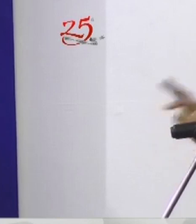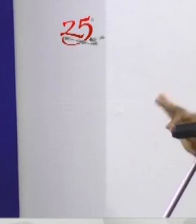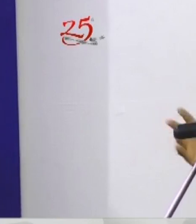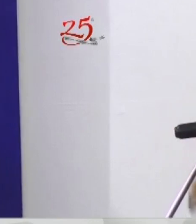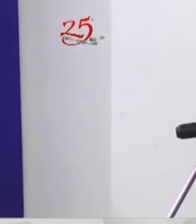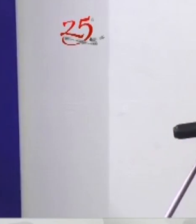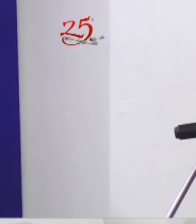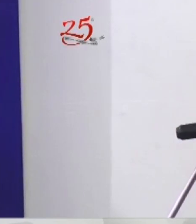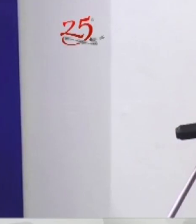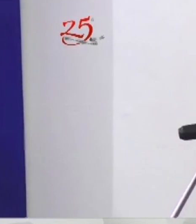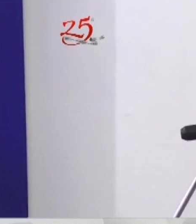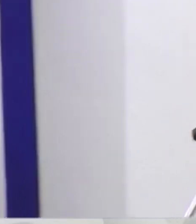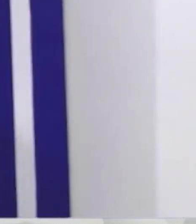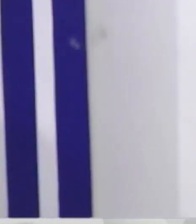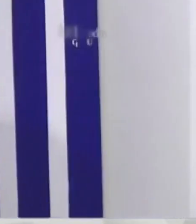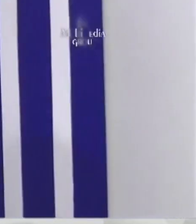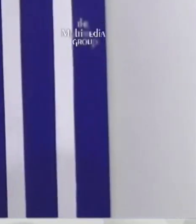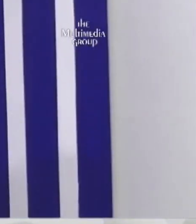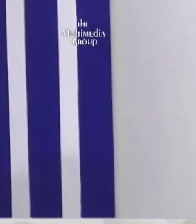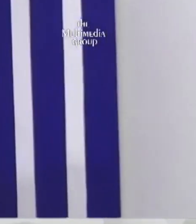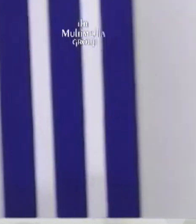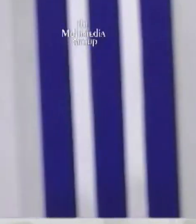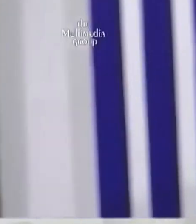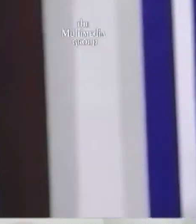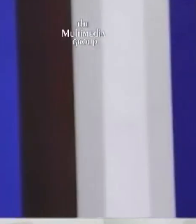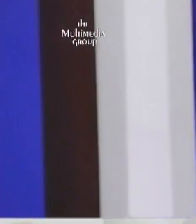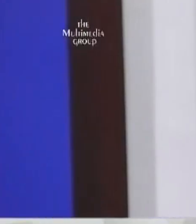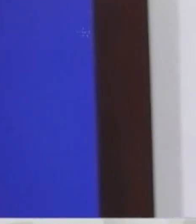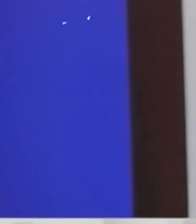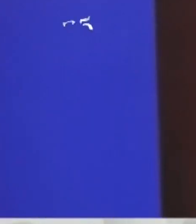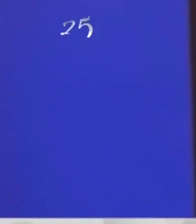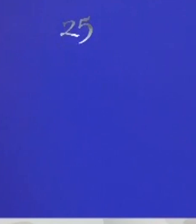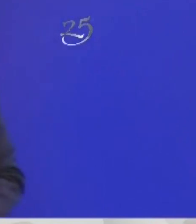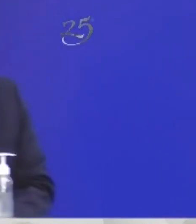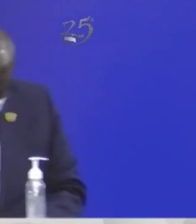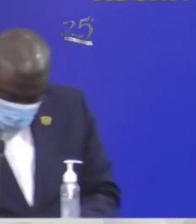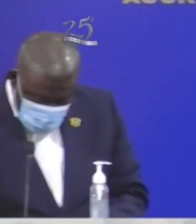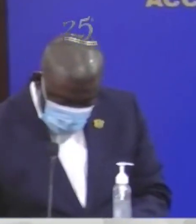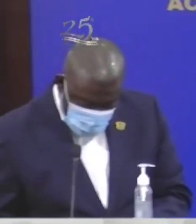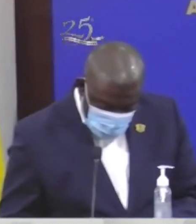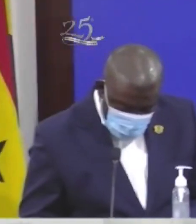you. Okay, thank you. So those are the only questions. Let me go over them and then we'll take